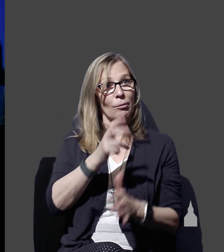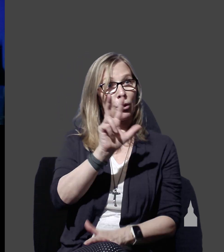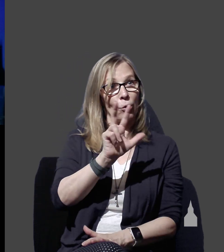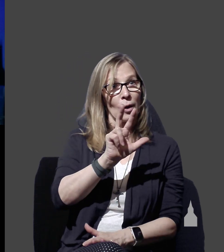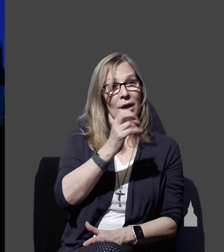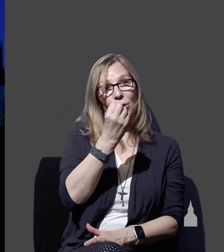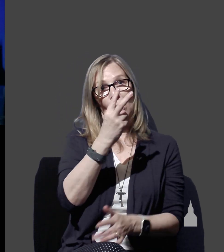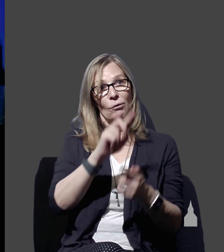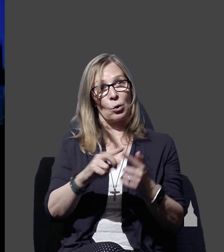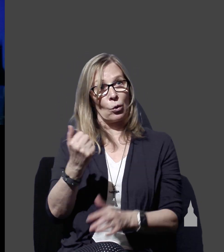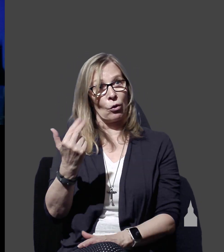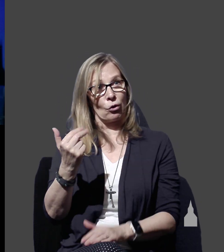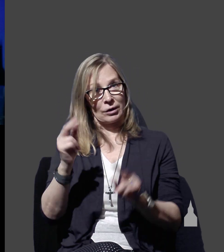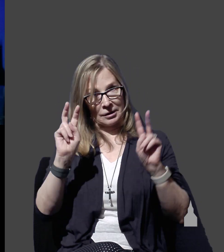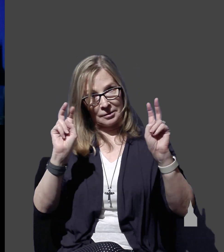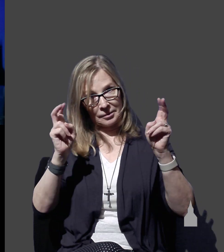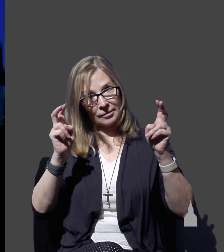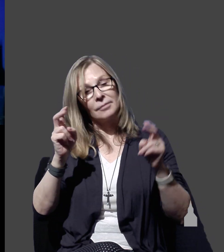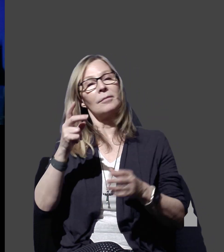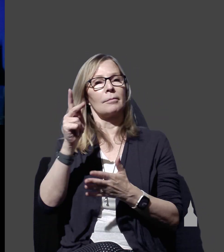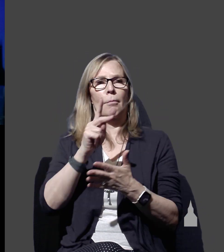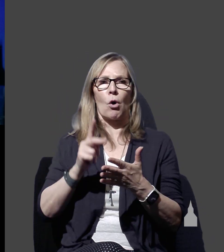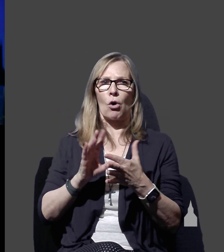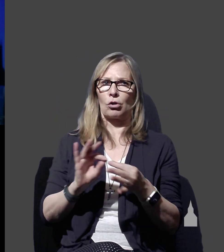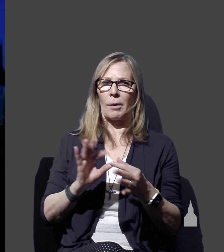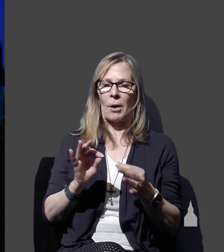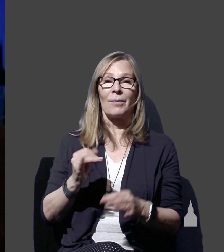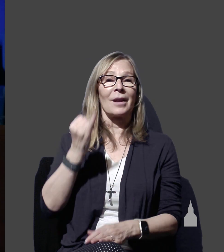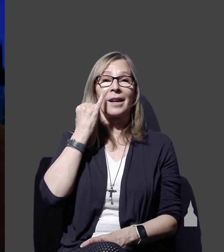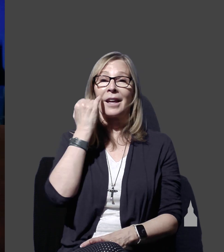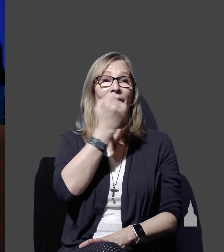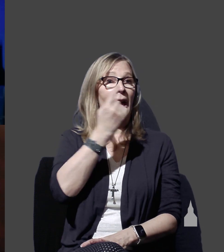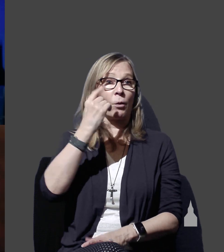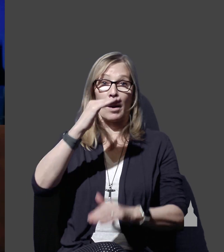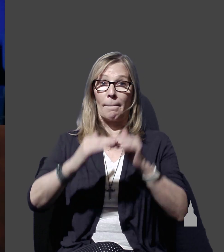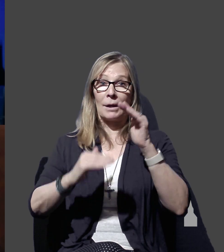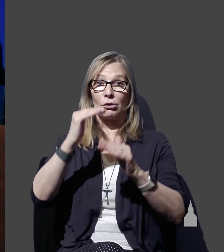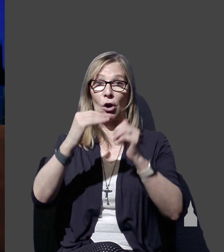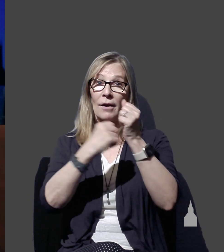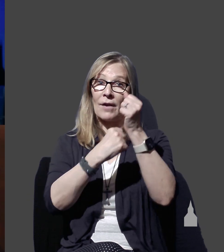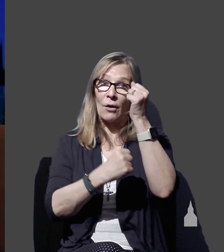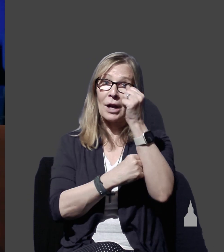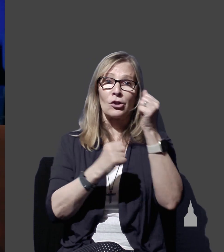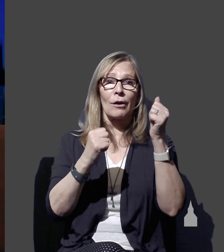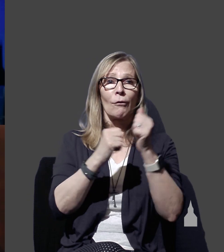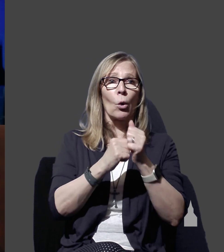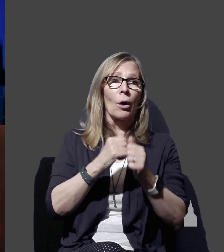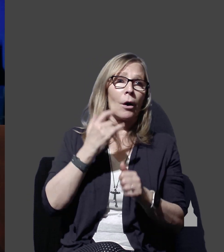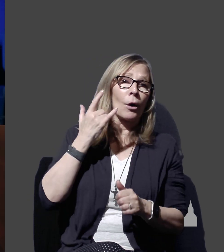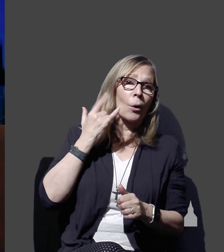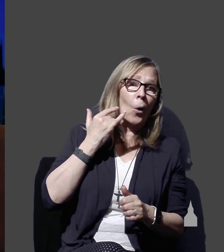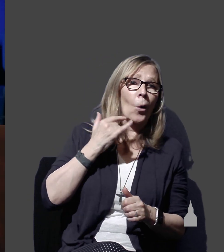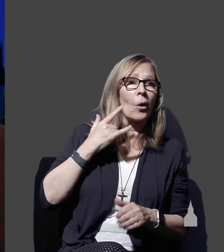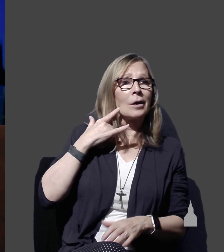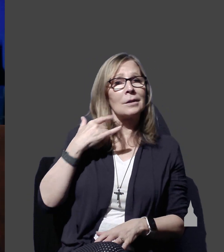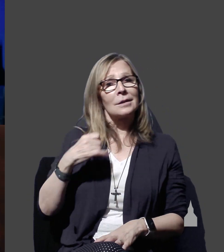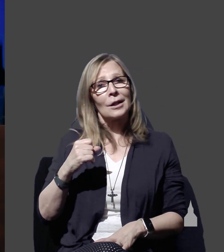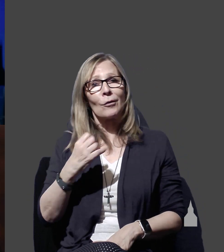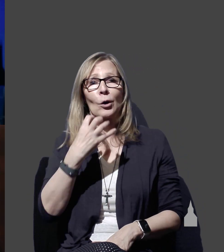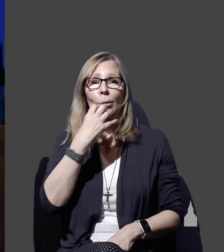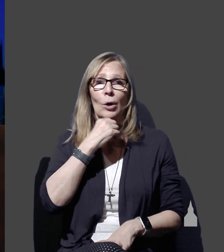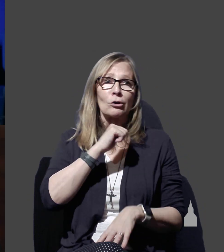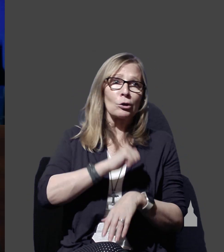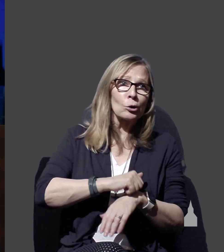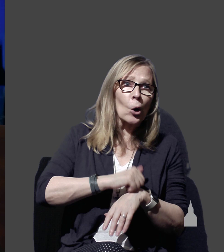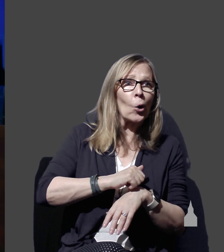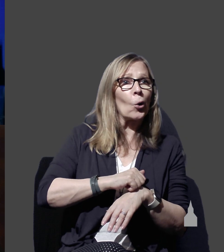I think this is what Paul is talking about. Now, if any man builds on the foundation with gold, silver, precious stones, wood,